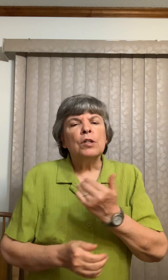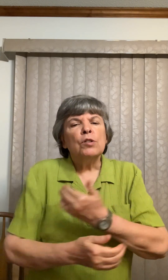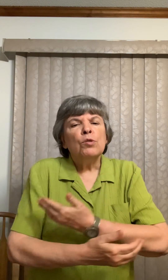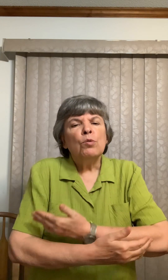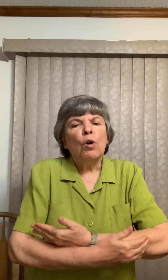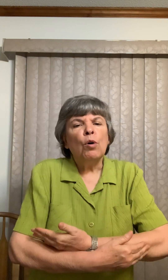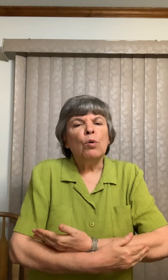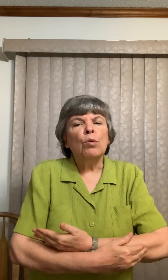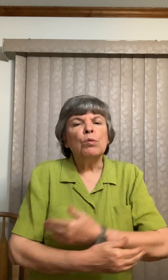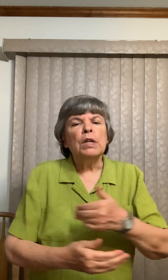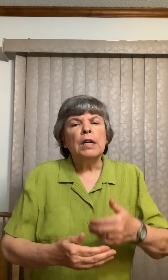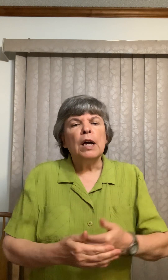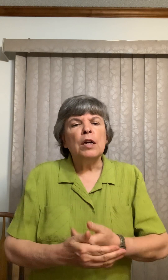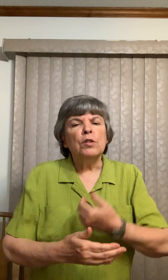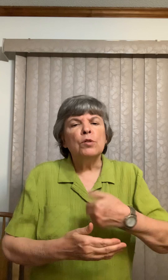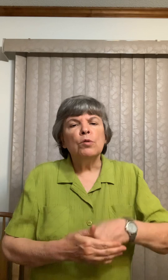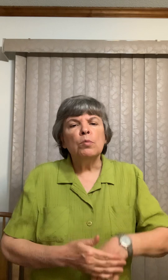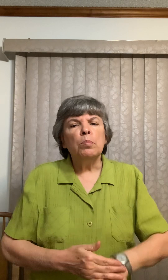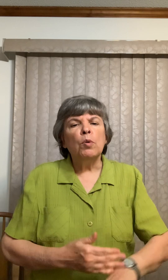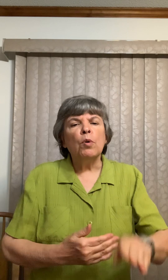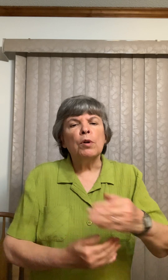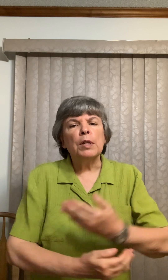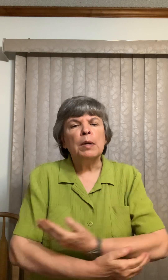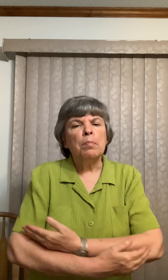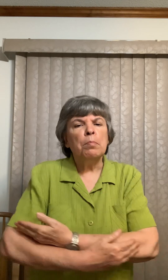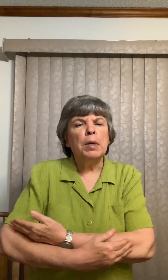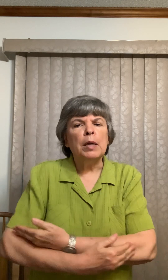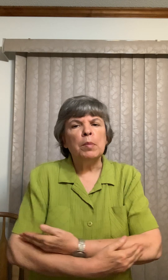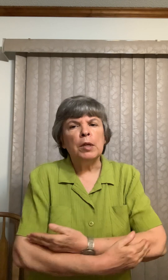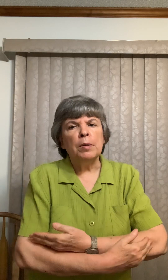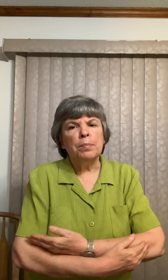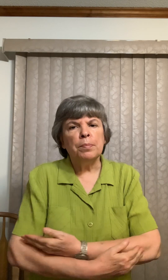to hold a newborn baby